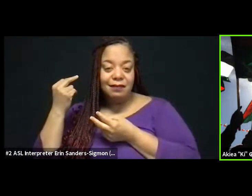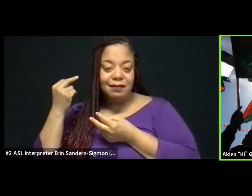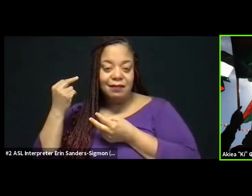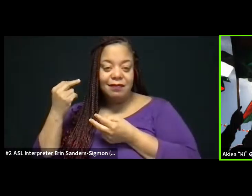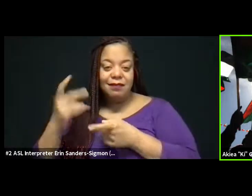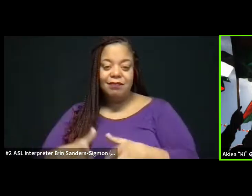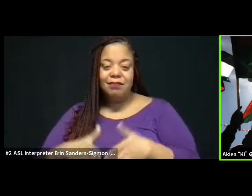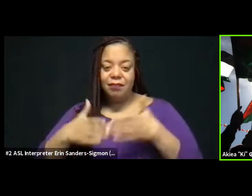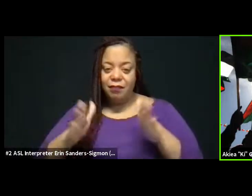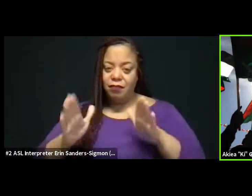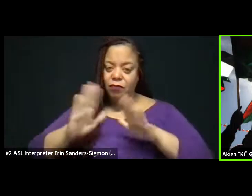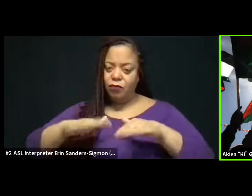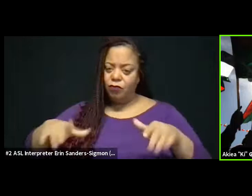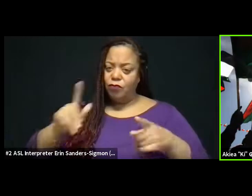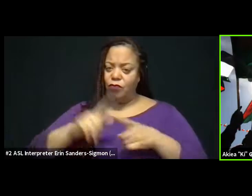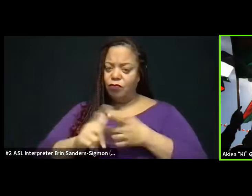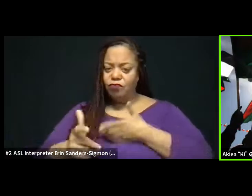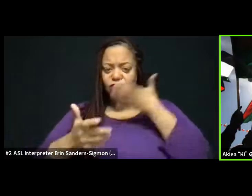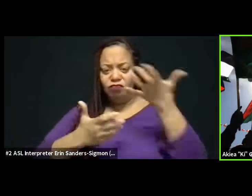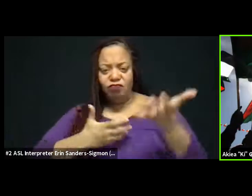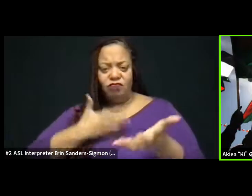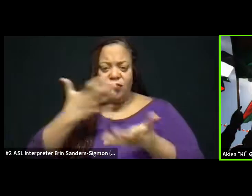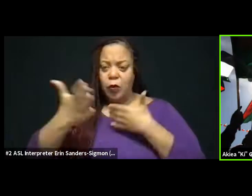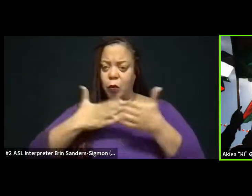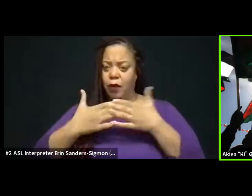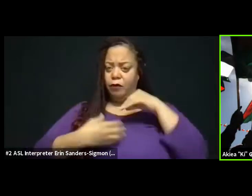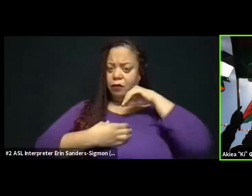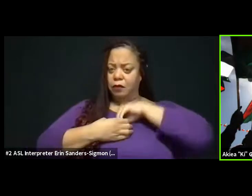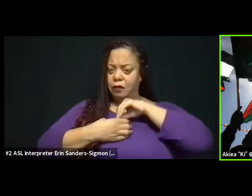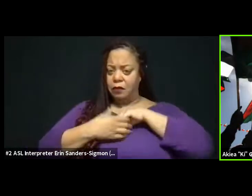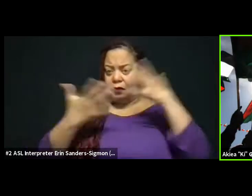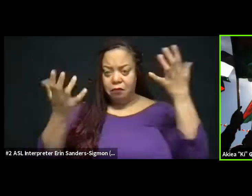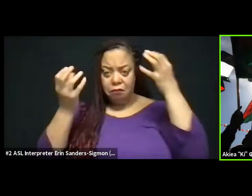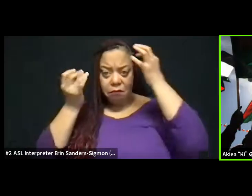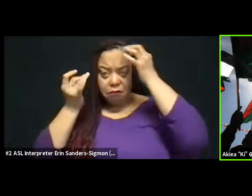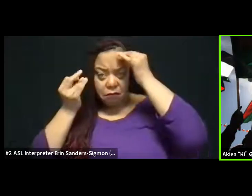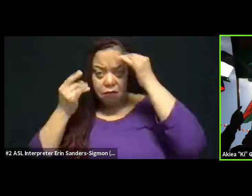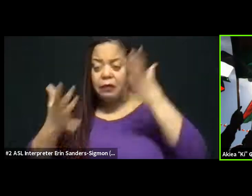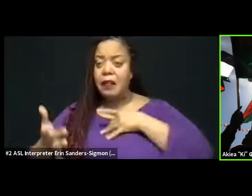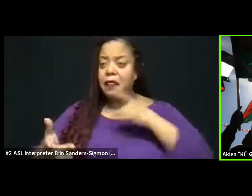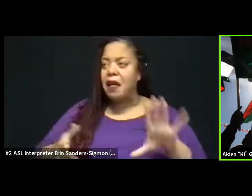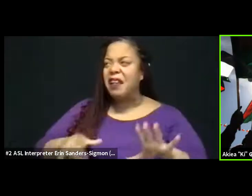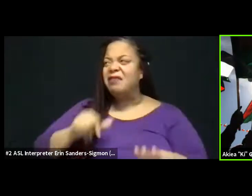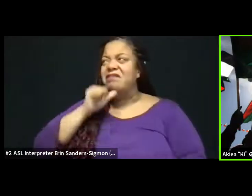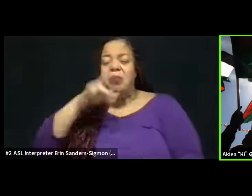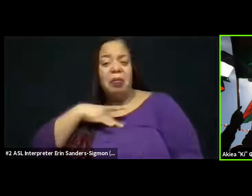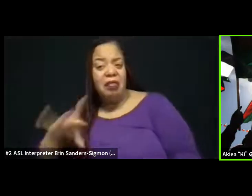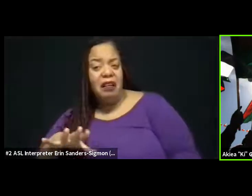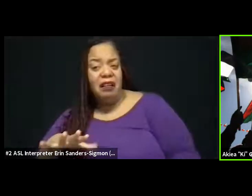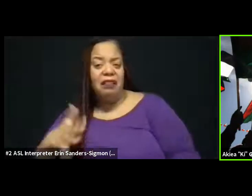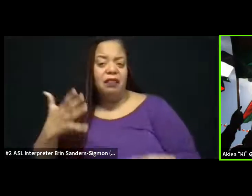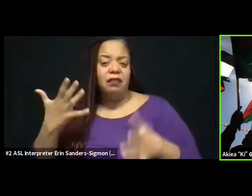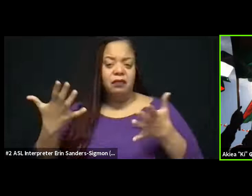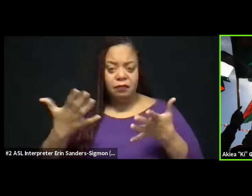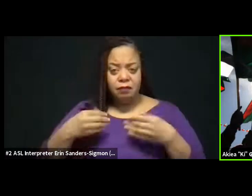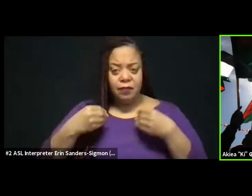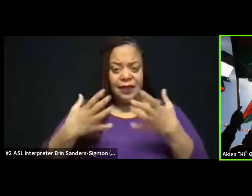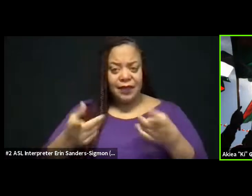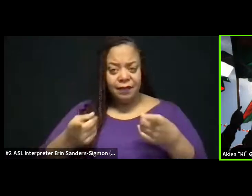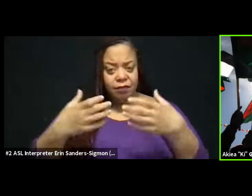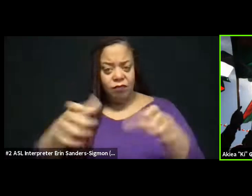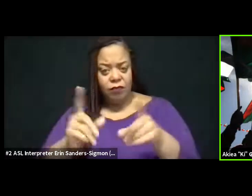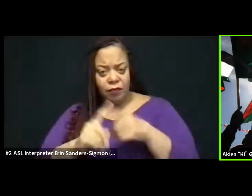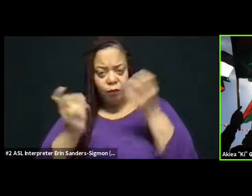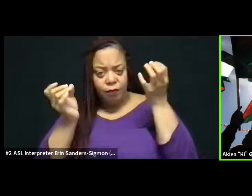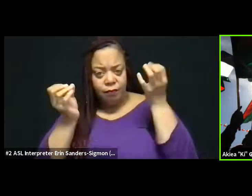about how the day went, you know, what they liked and disliked, what they might have been wondering about. Ask them